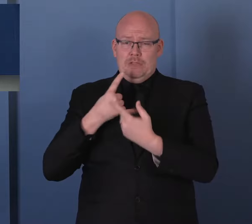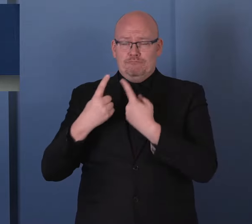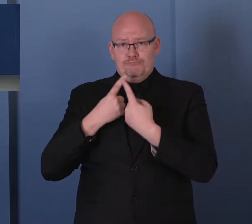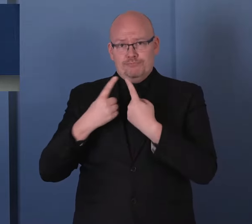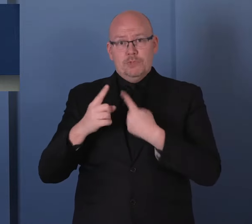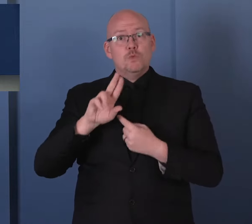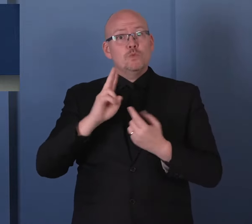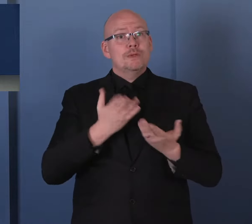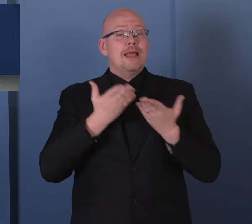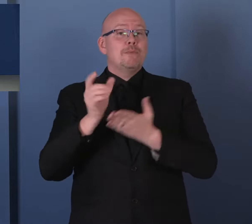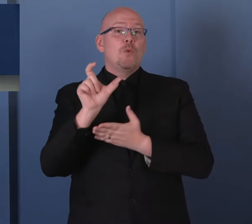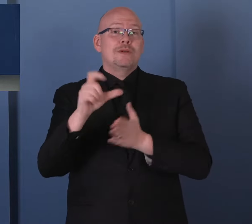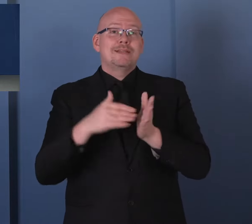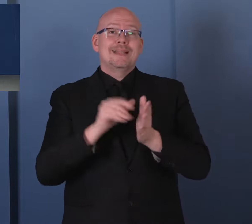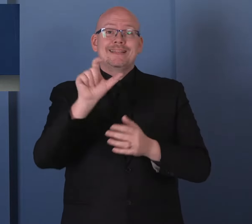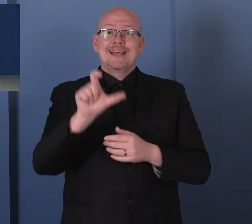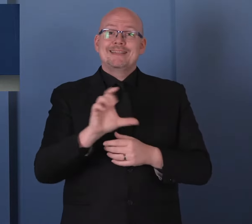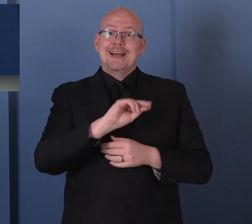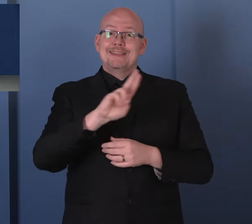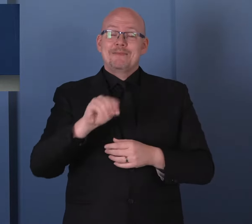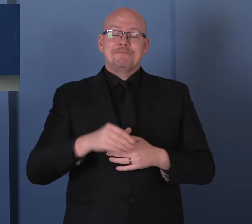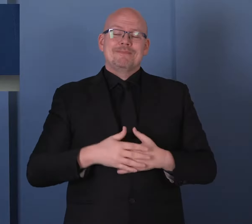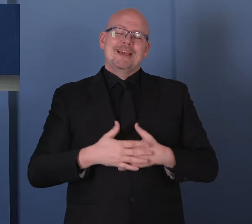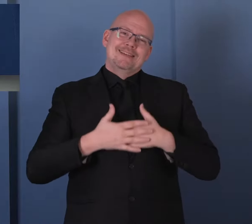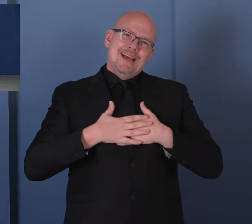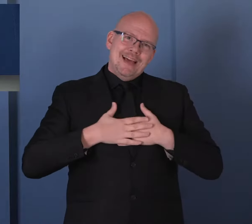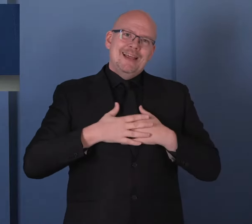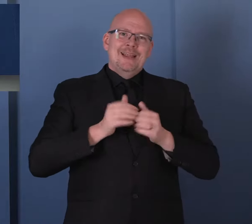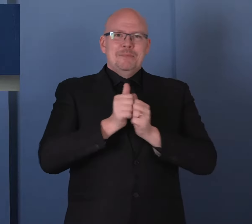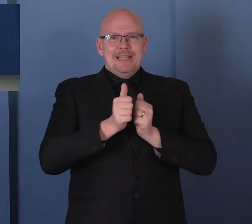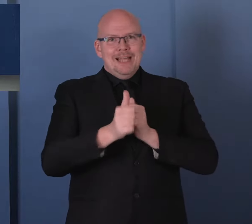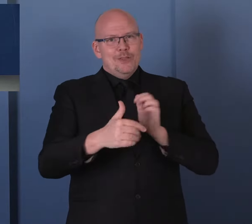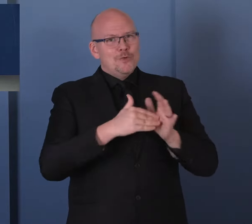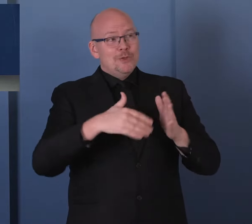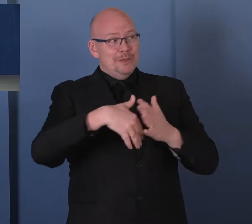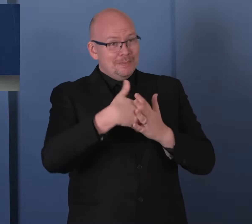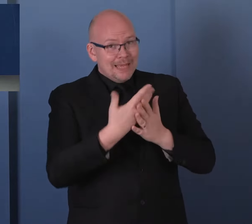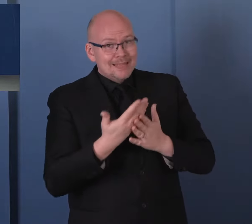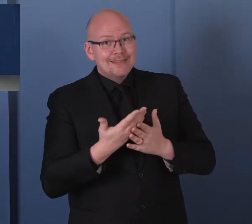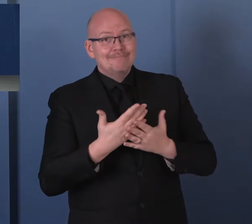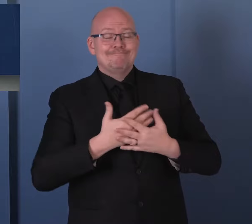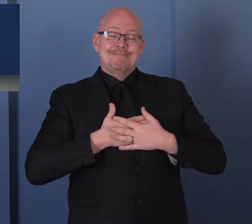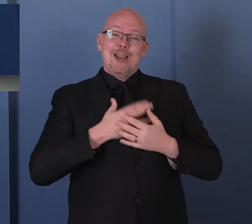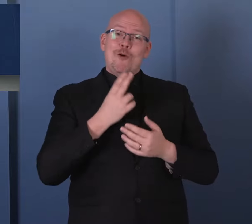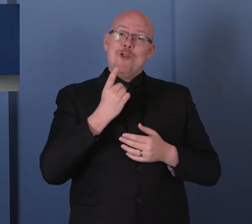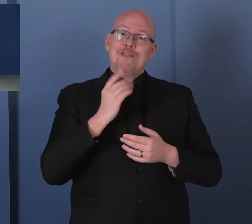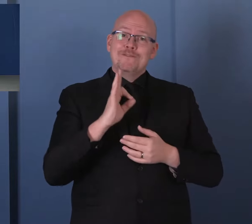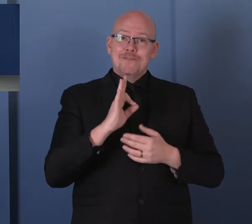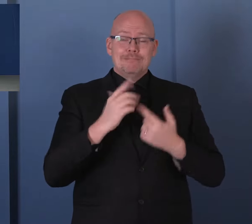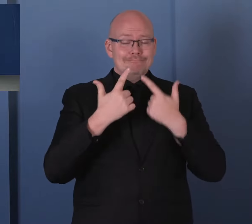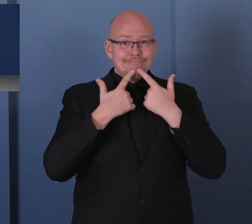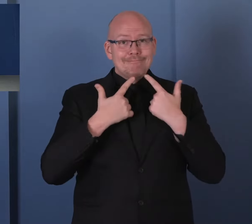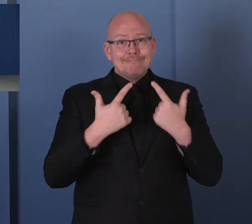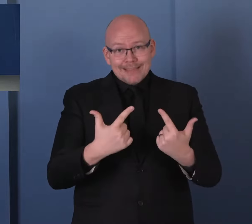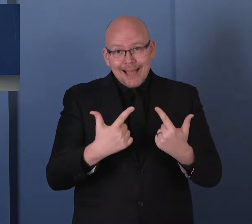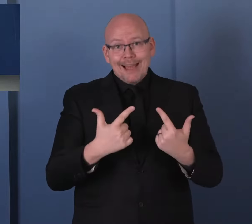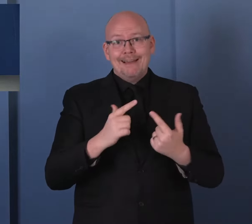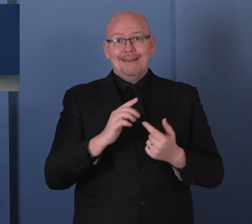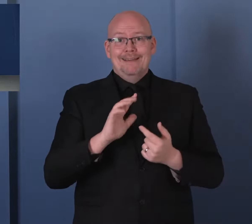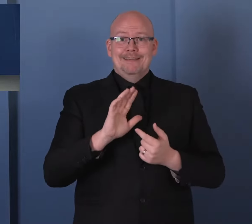please. Dear representatives of the media, dear Ulf, I want to thank you for